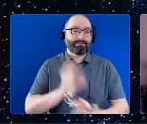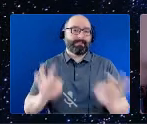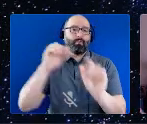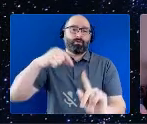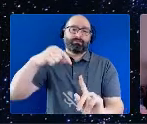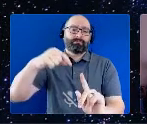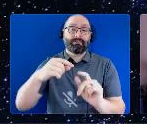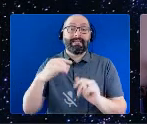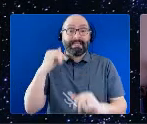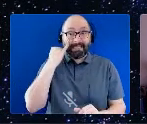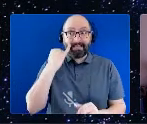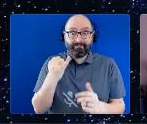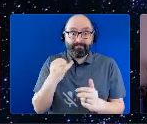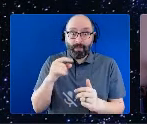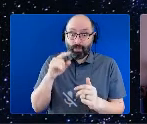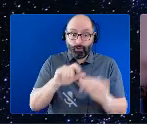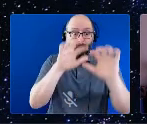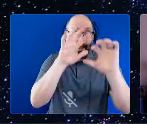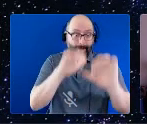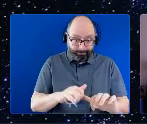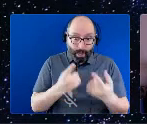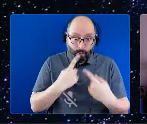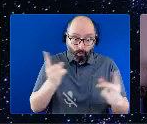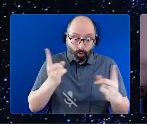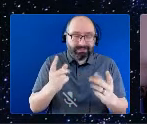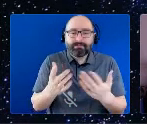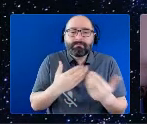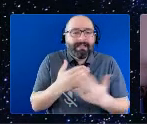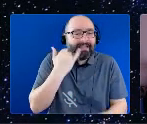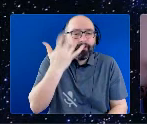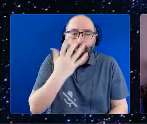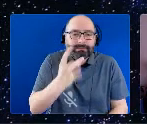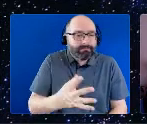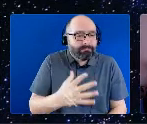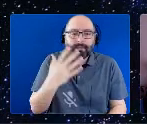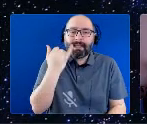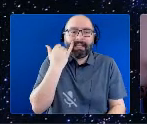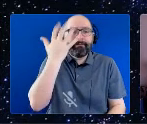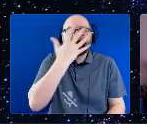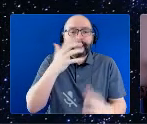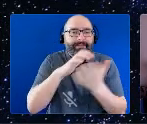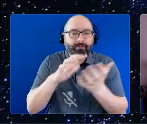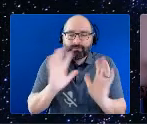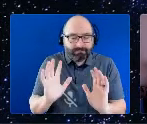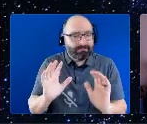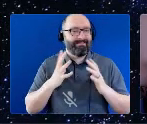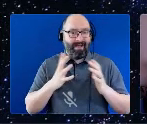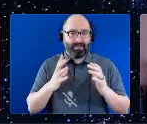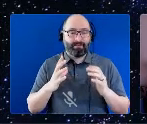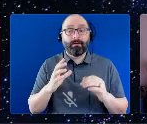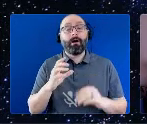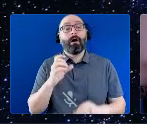one of the most impressive things. So if your code is confusing to you, that's the biggest problem.